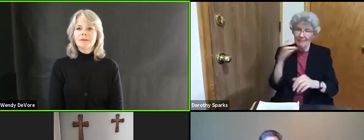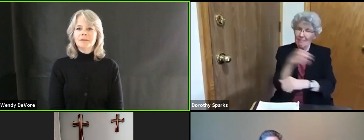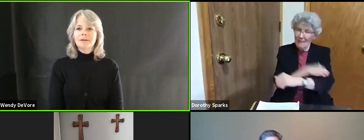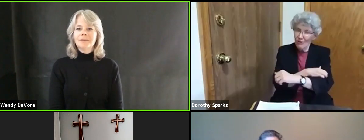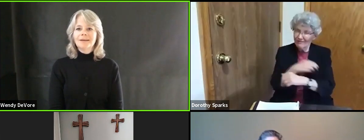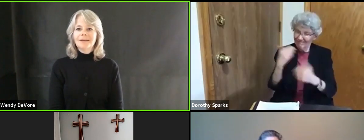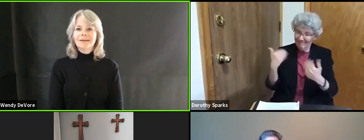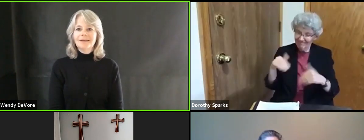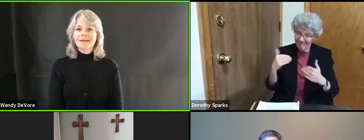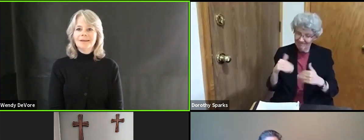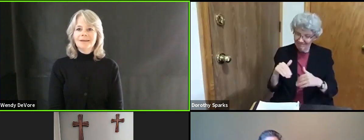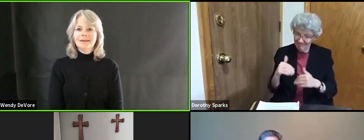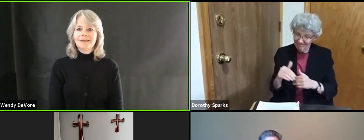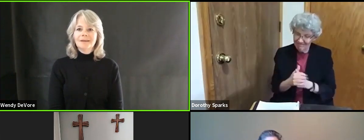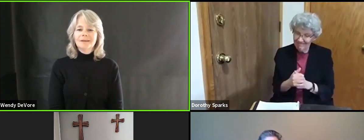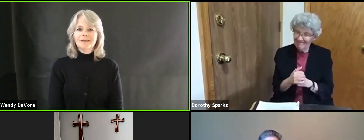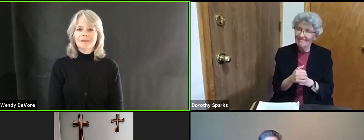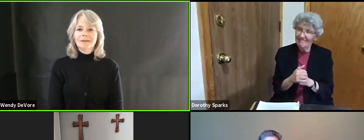commitment.